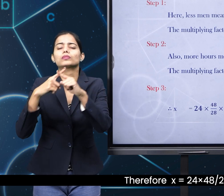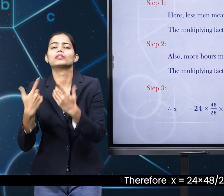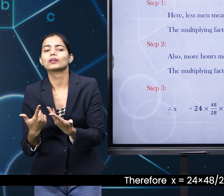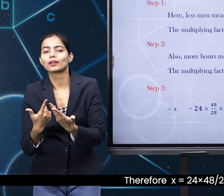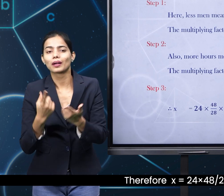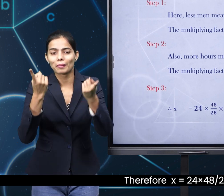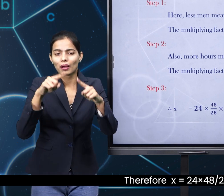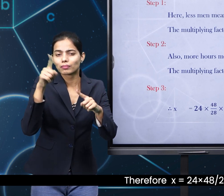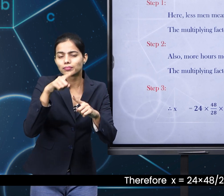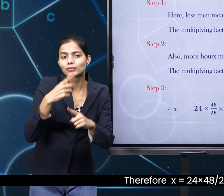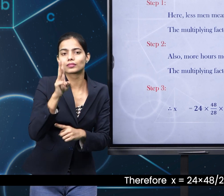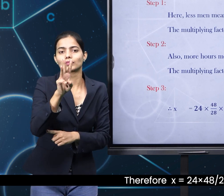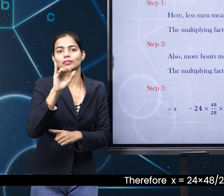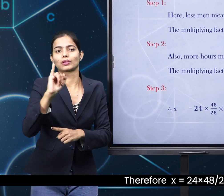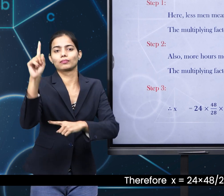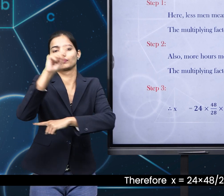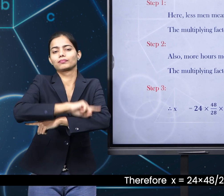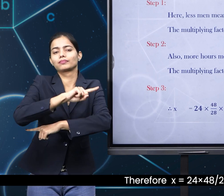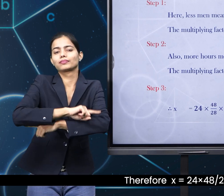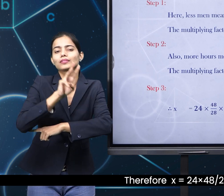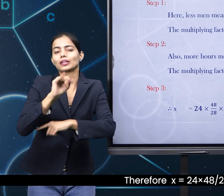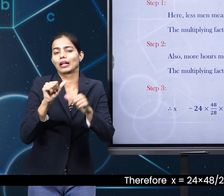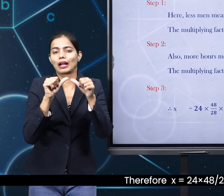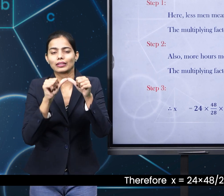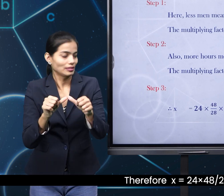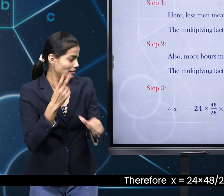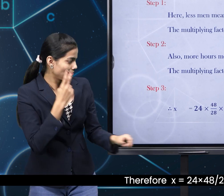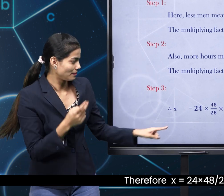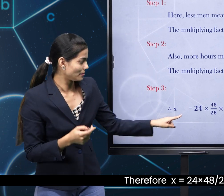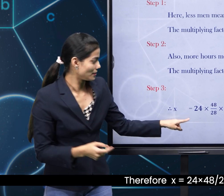8 is equal to 36 days.